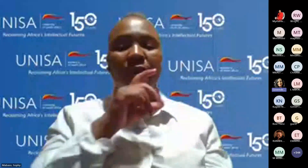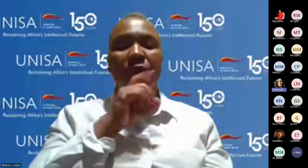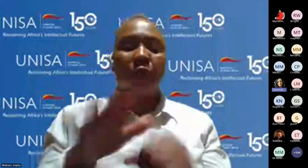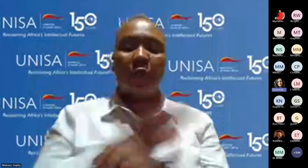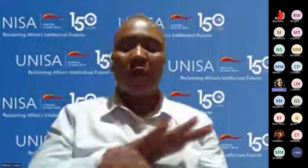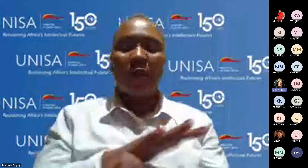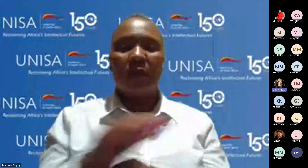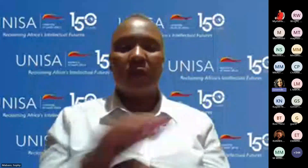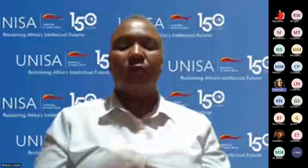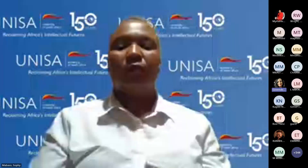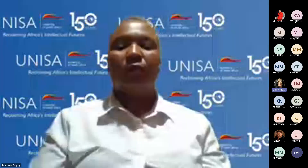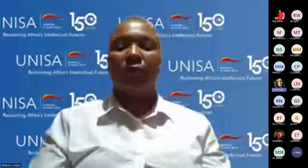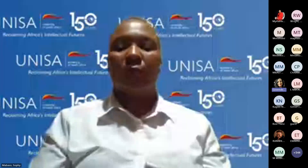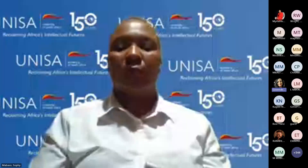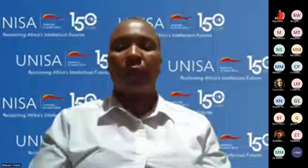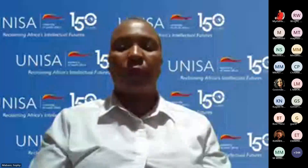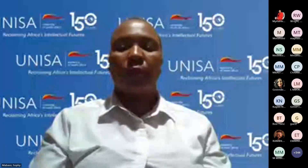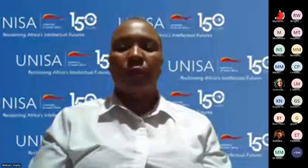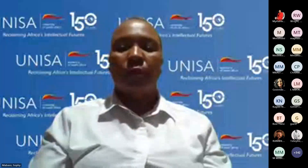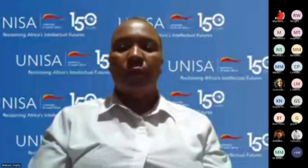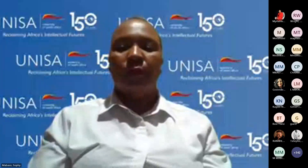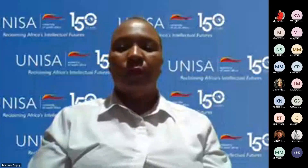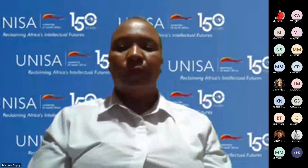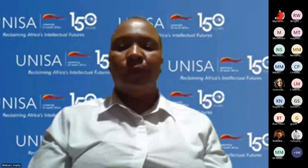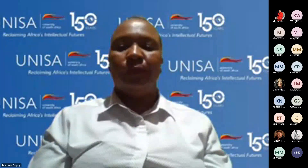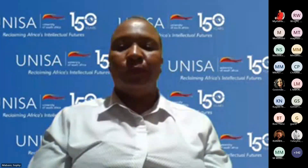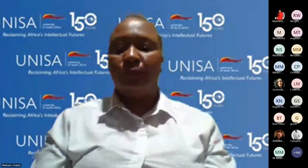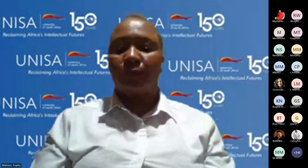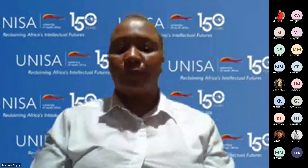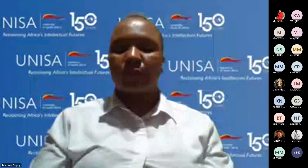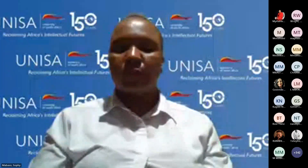Okay. Tesema.